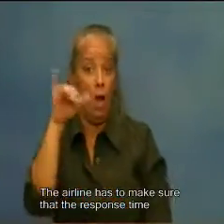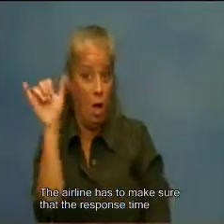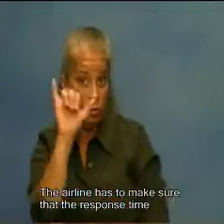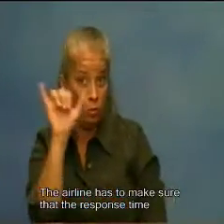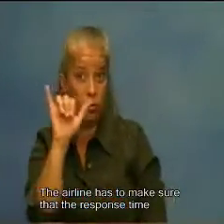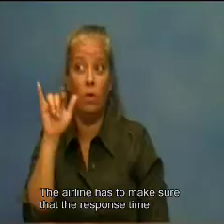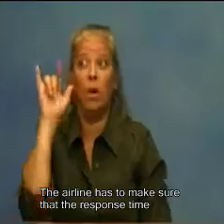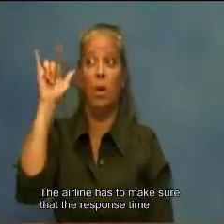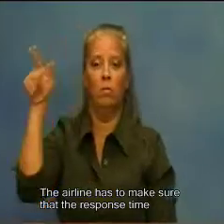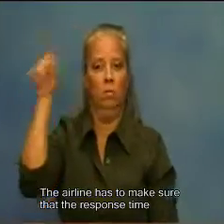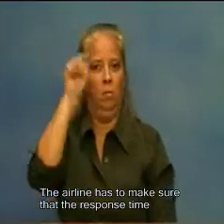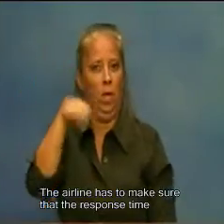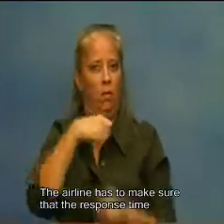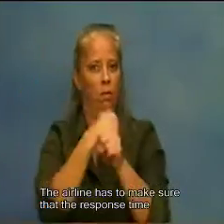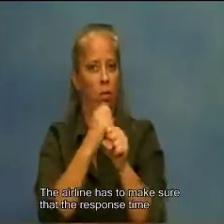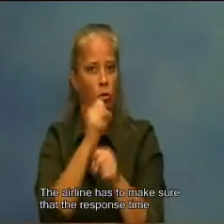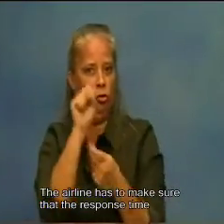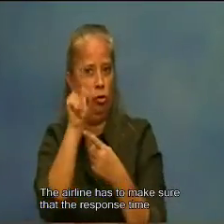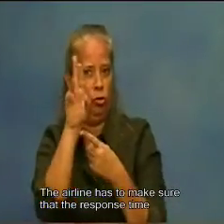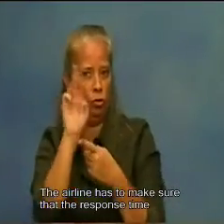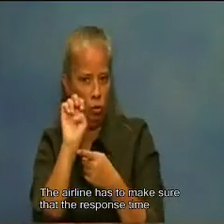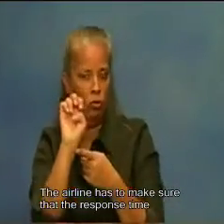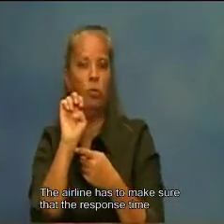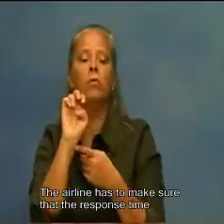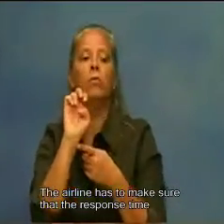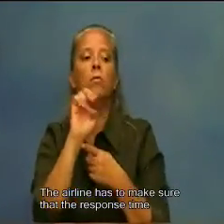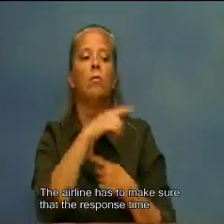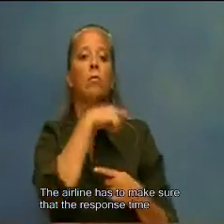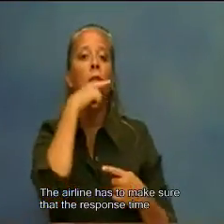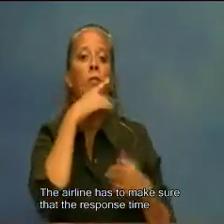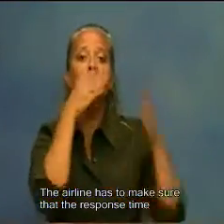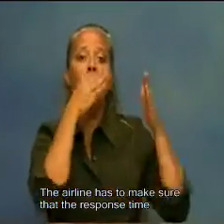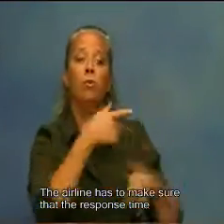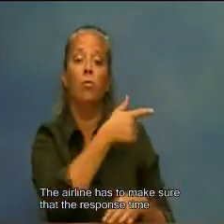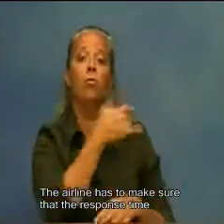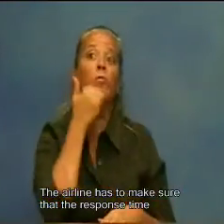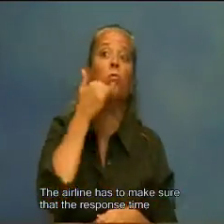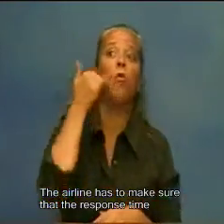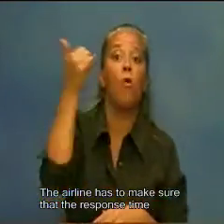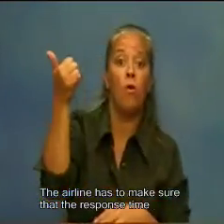The airline has to make sure that the response time